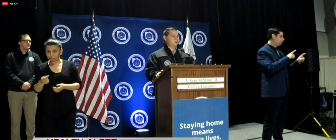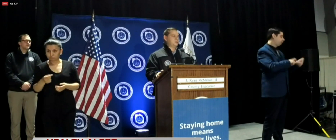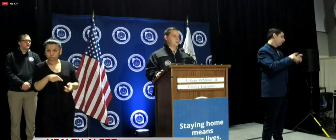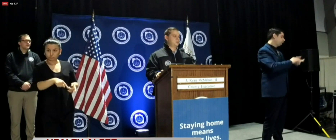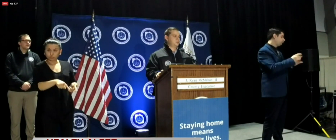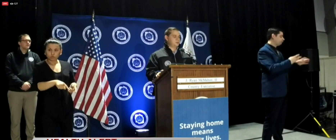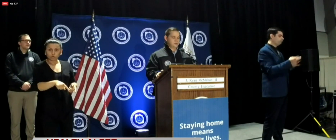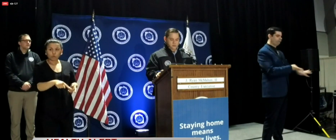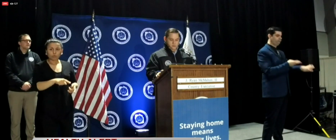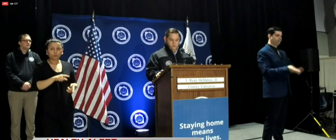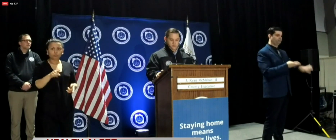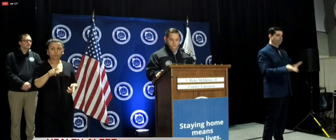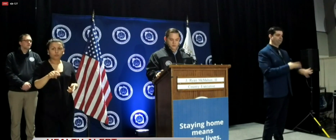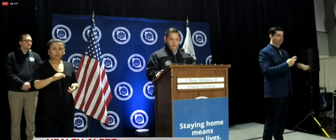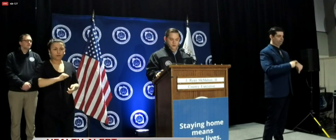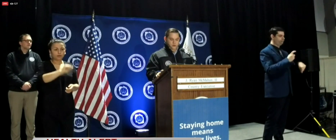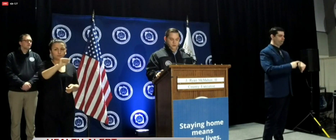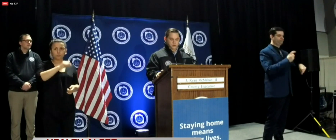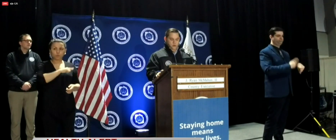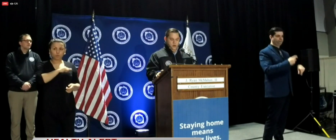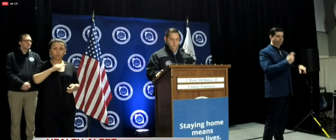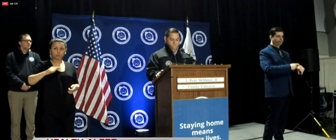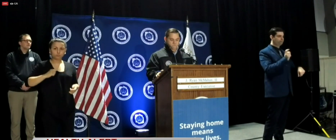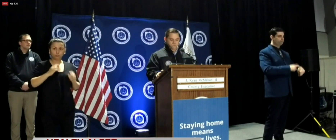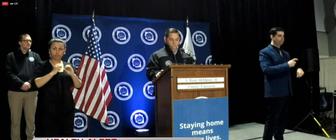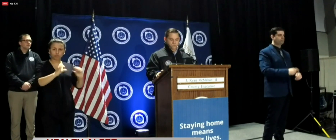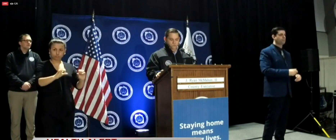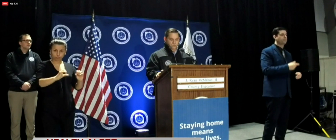internal decisions, which is very good.